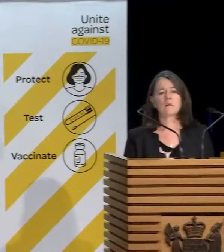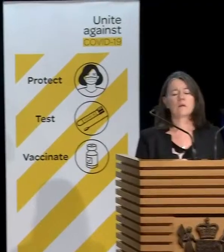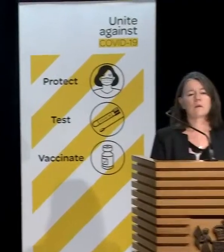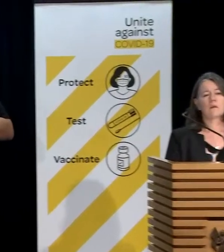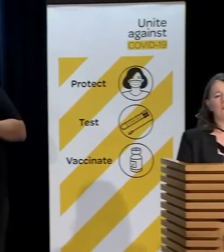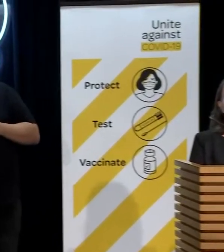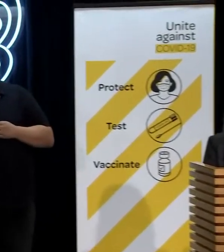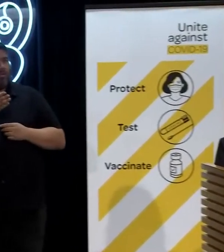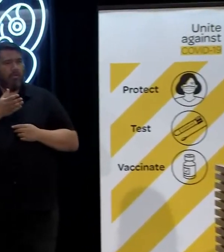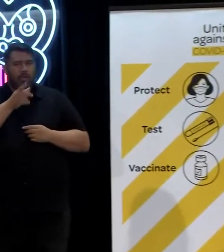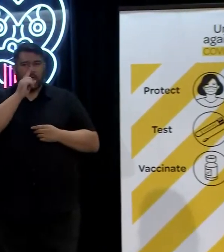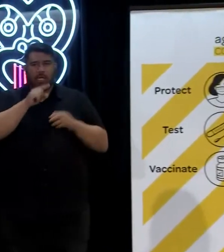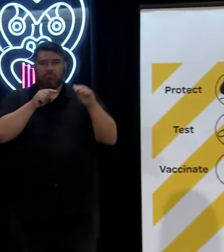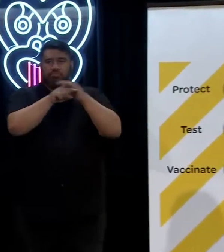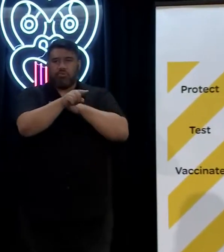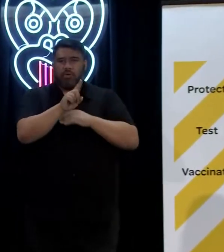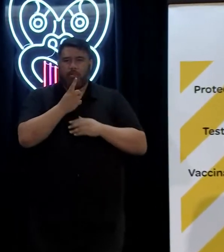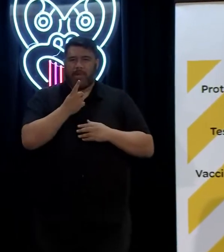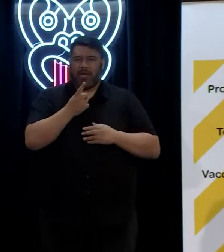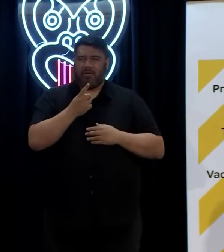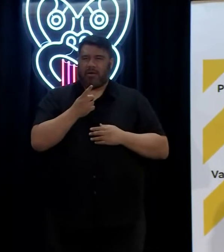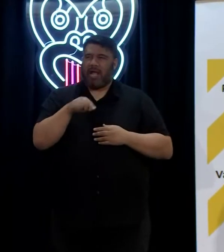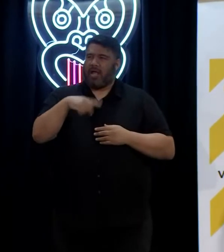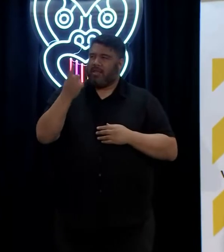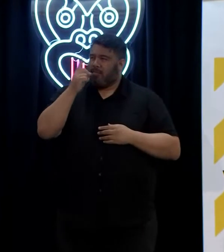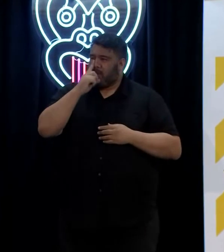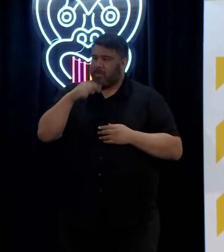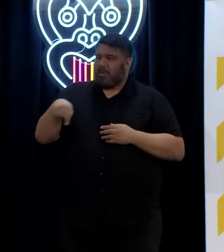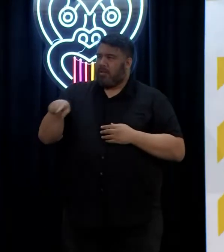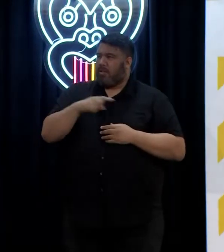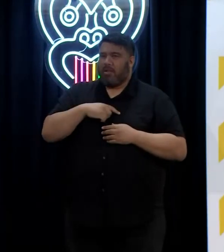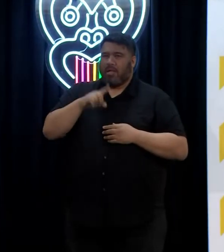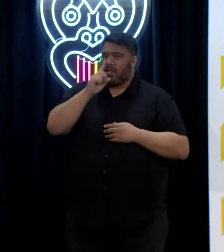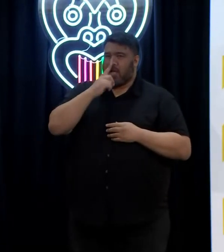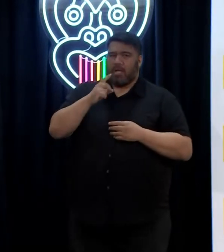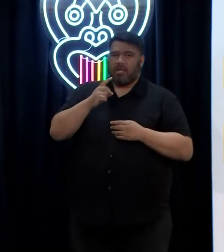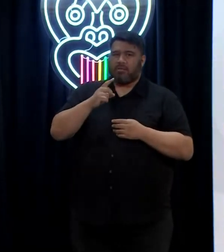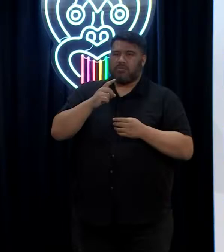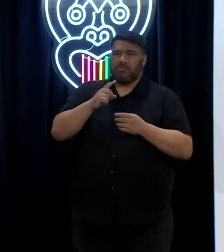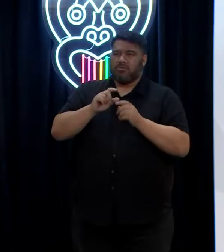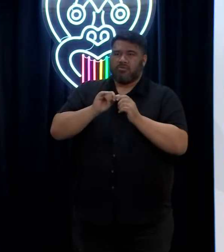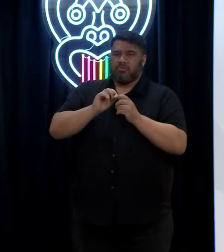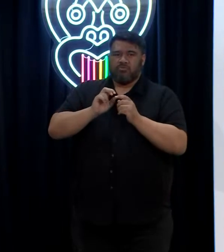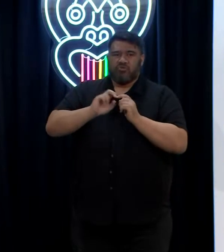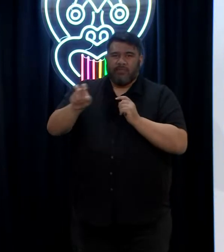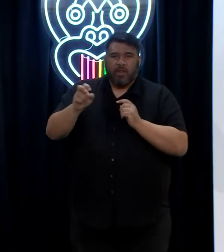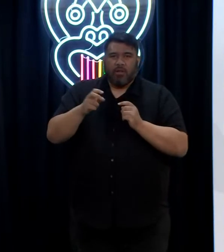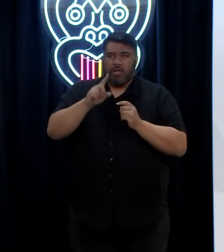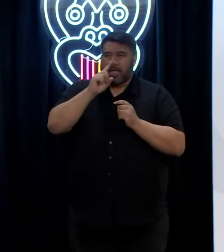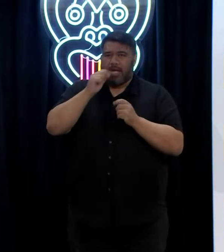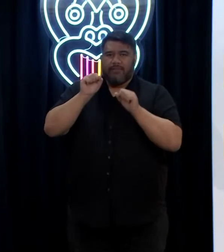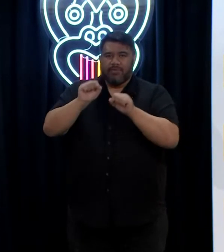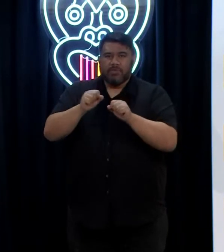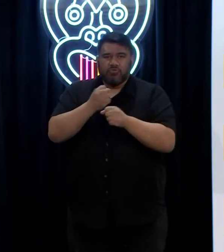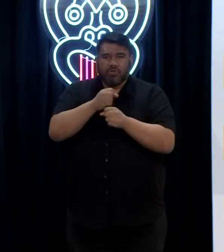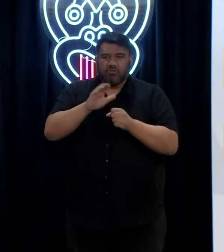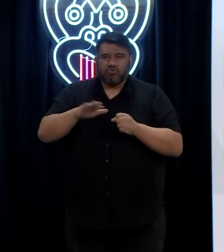able to, for instance, travel for funerals or to see the birth of their grandchildren and look at it and